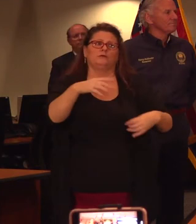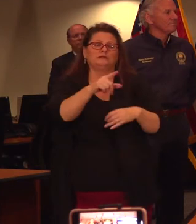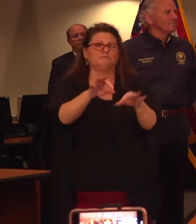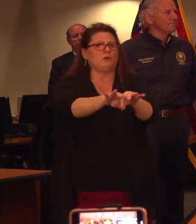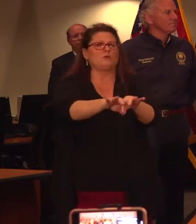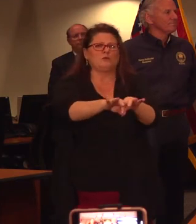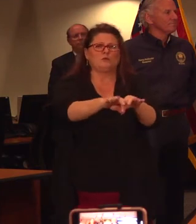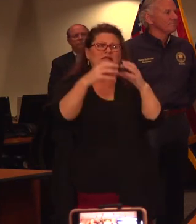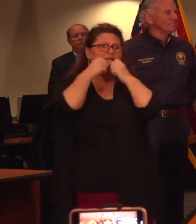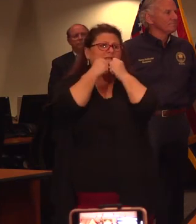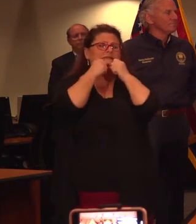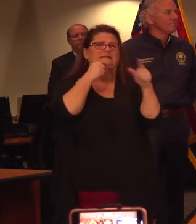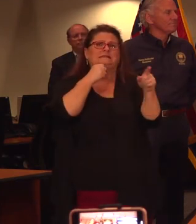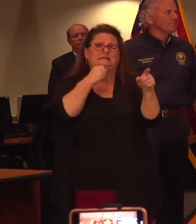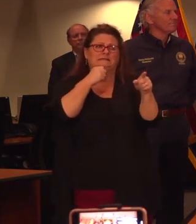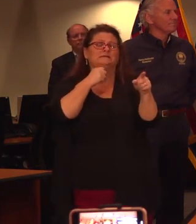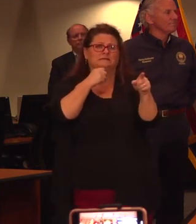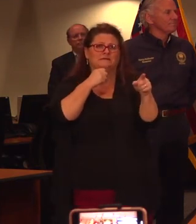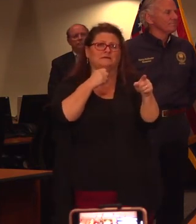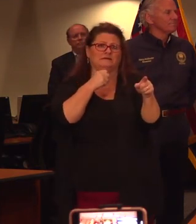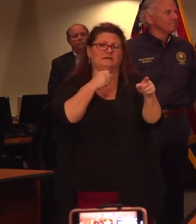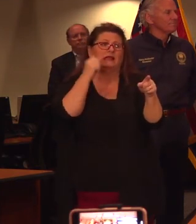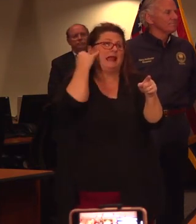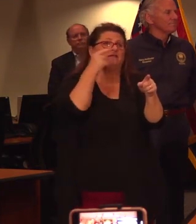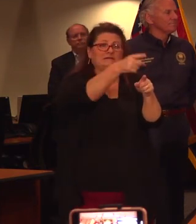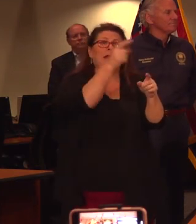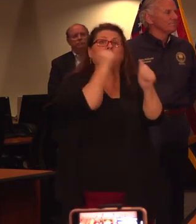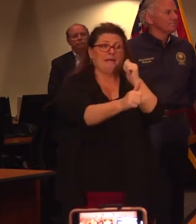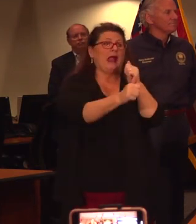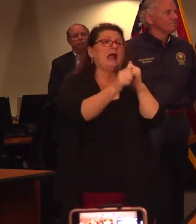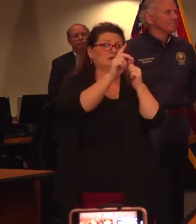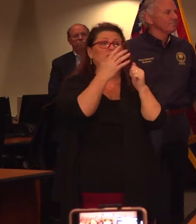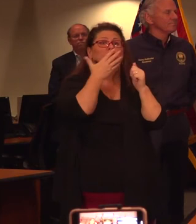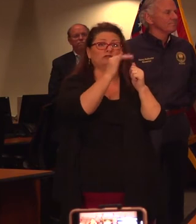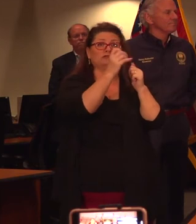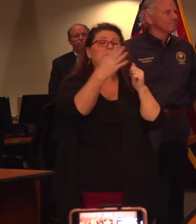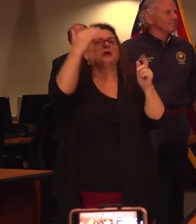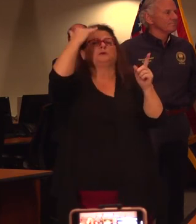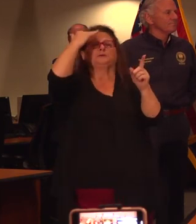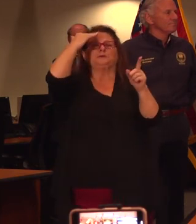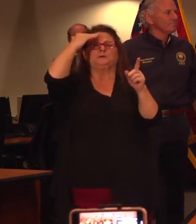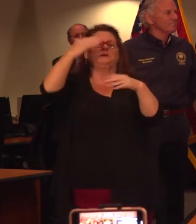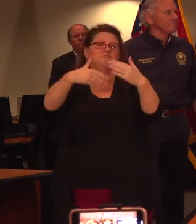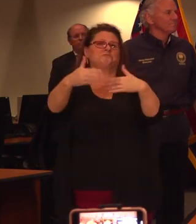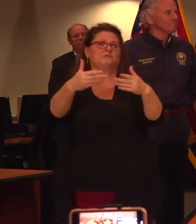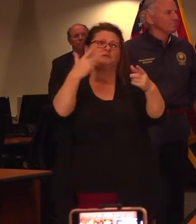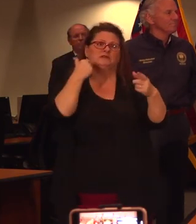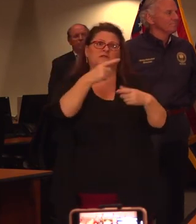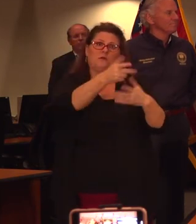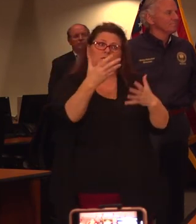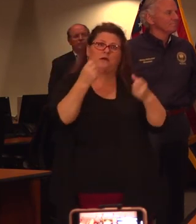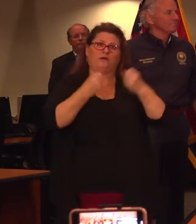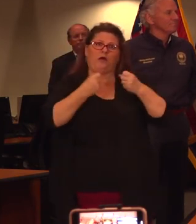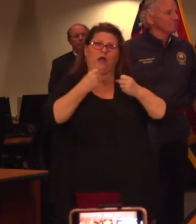because these will really be our test bed, Governor, when we bring 4,000 people into a building and produce automobiles, we will